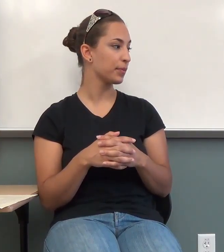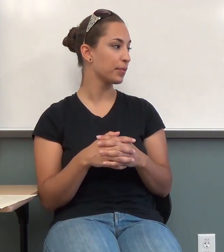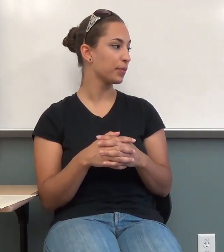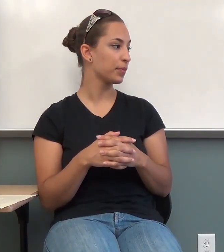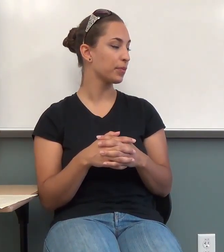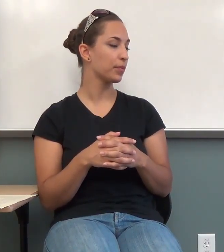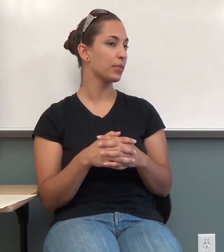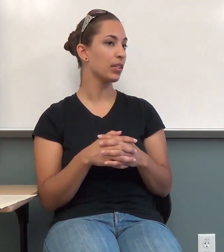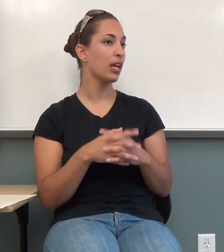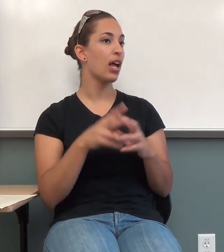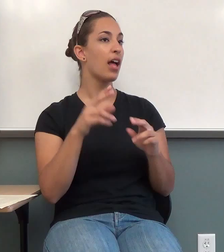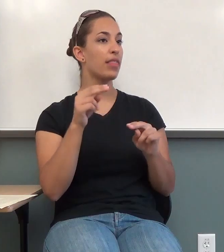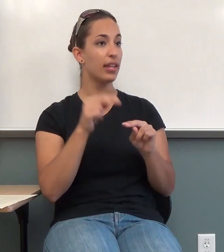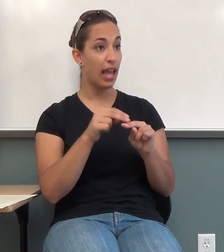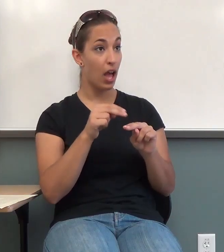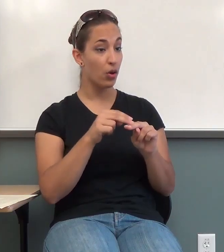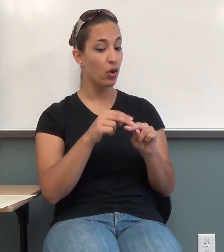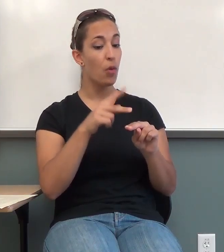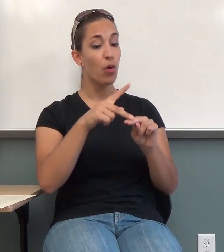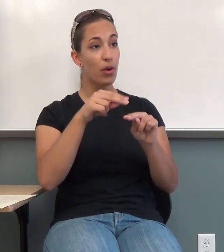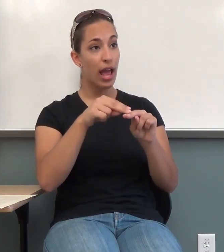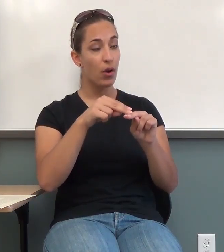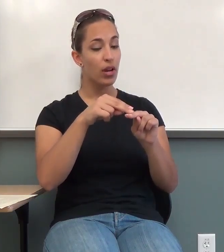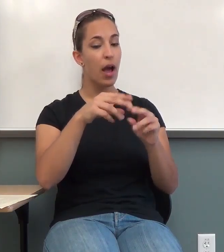plus the words that describe it.